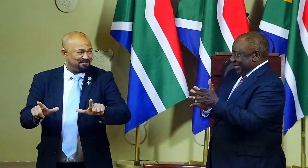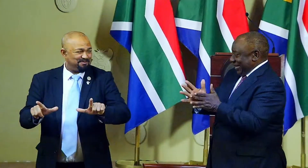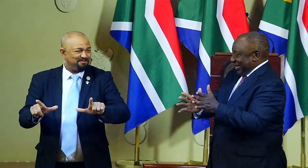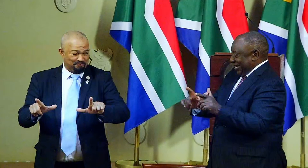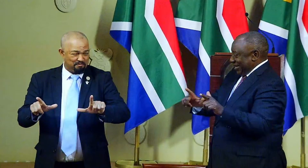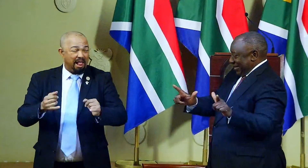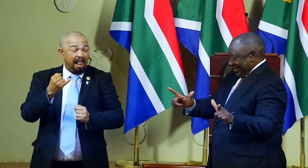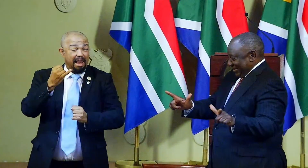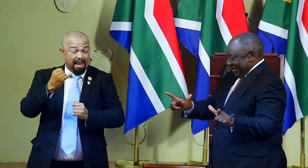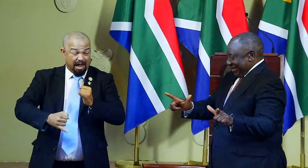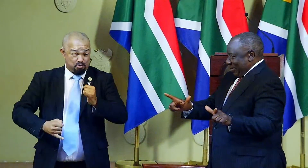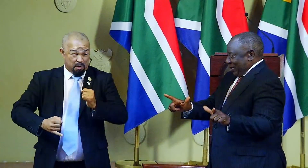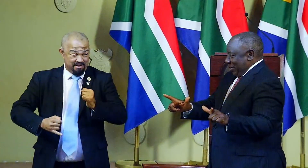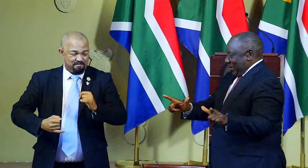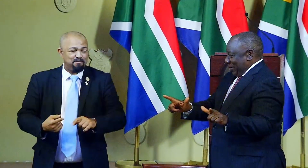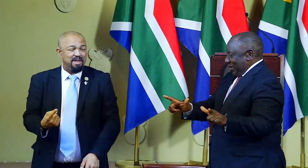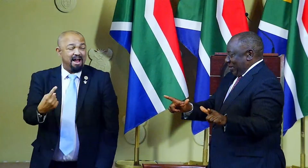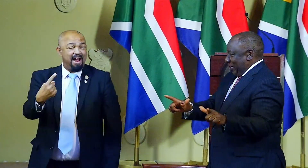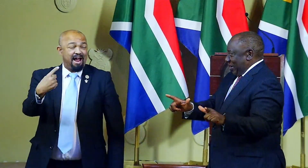sign language.